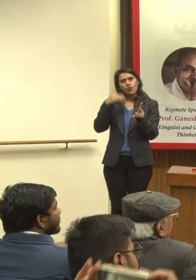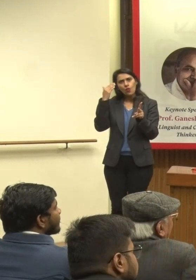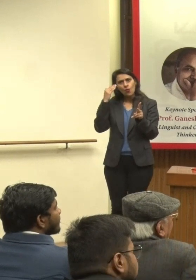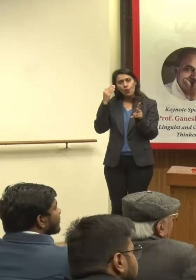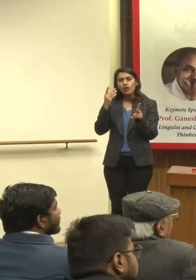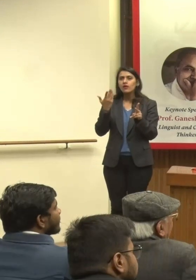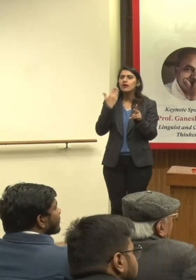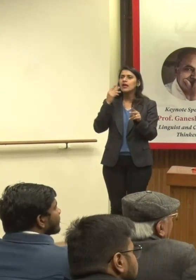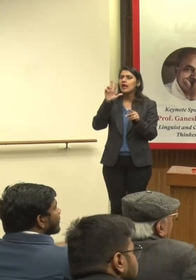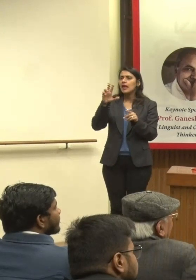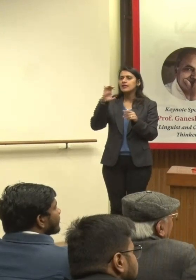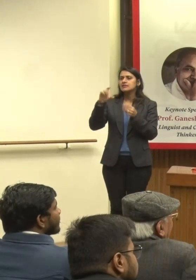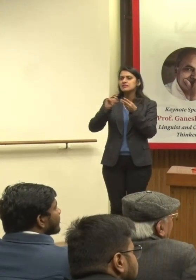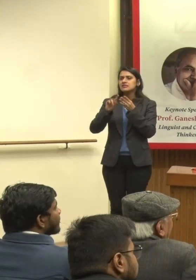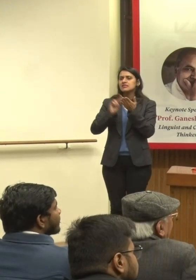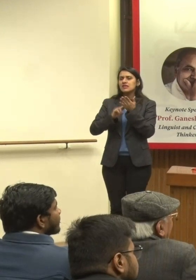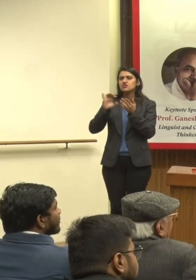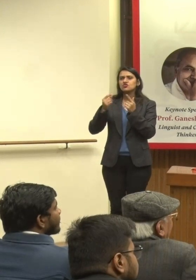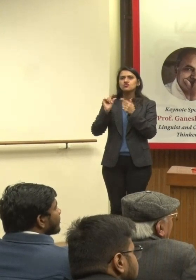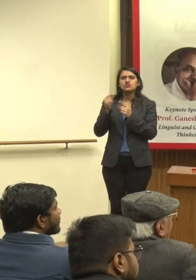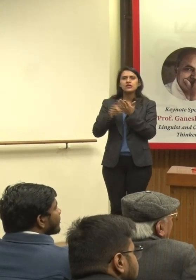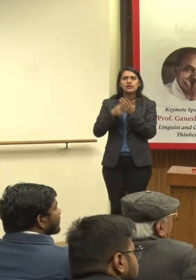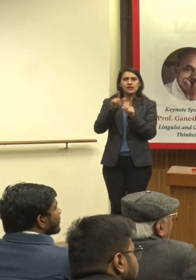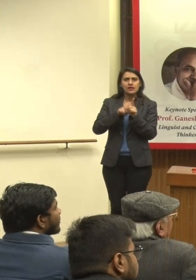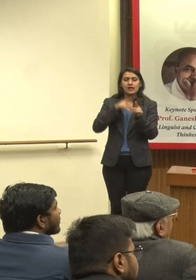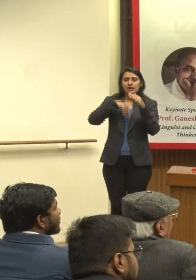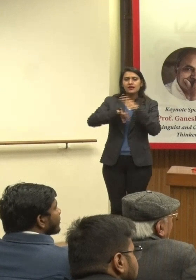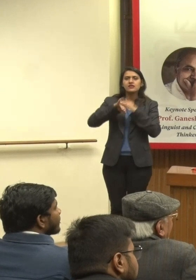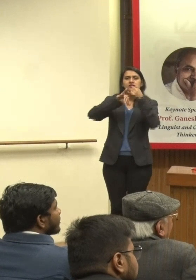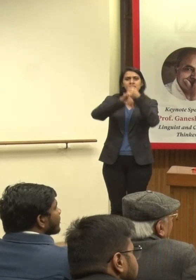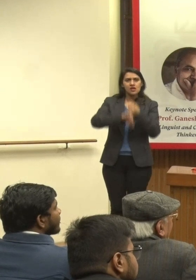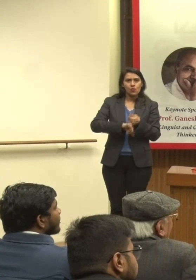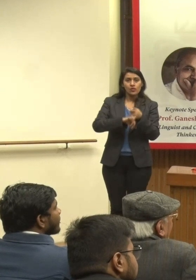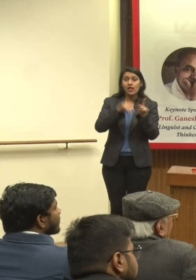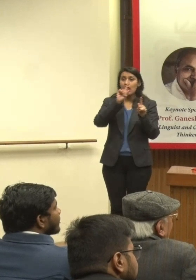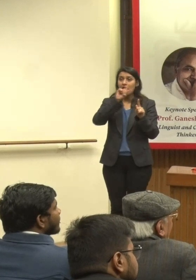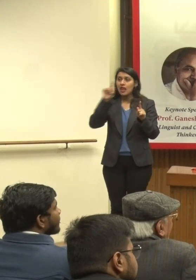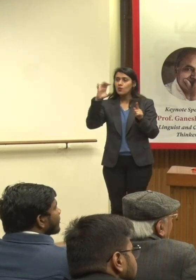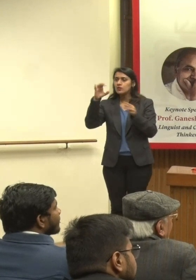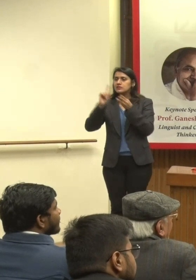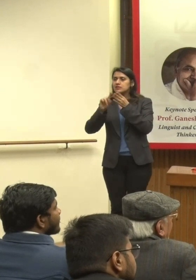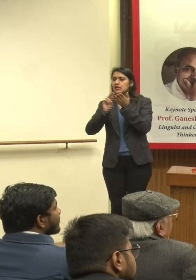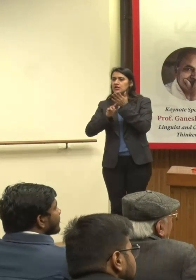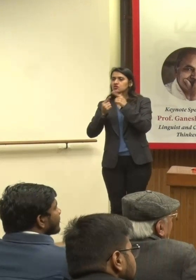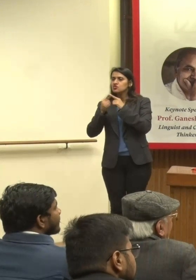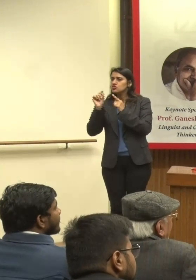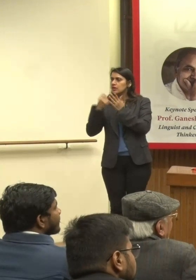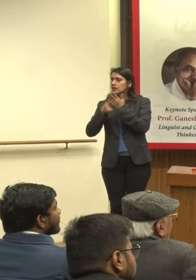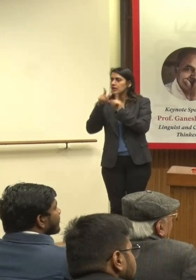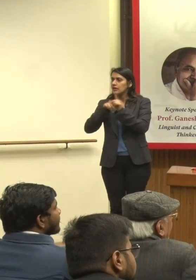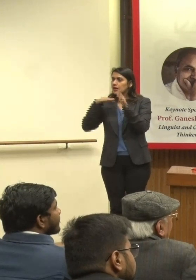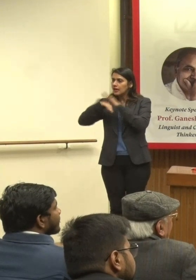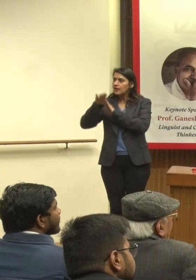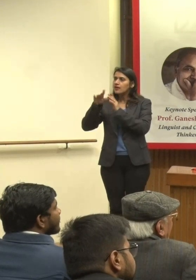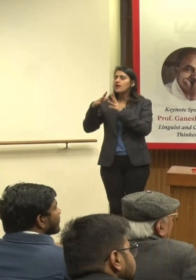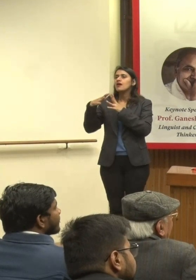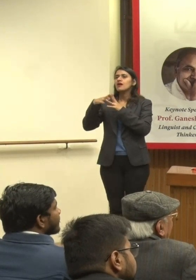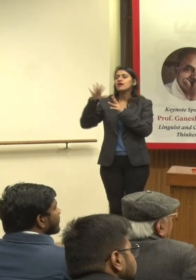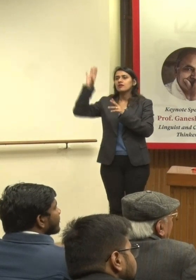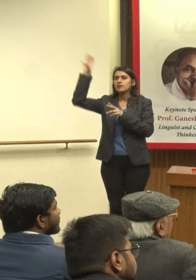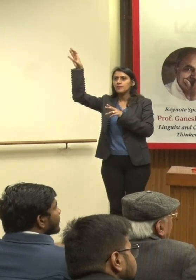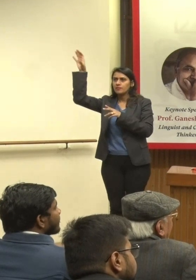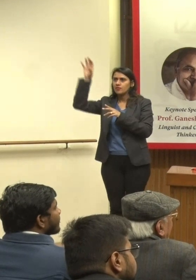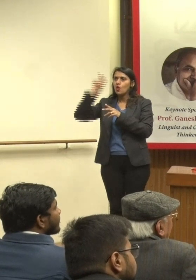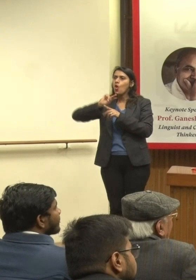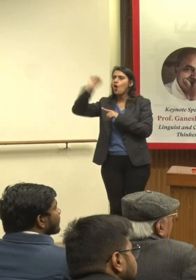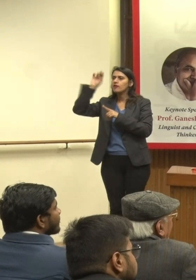8th century onwards in the south and 11th century onwards in northern and western part of India, new sects